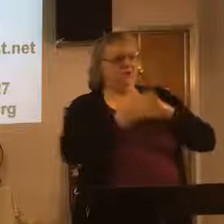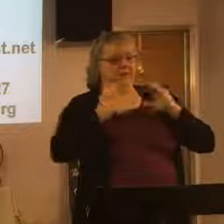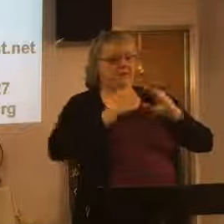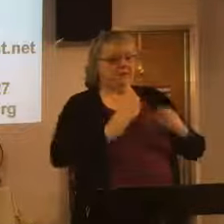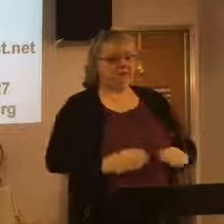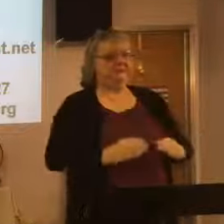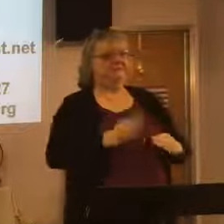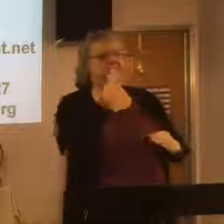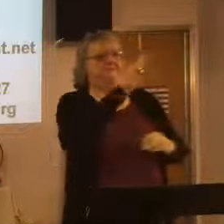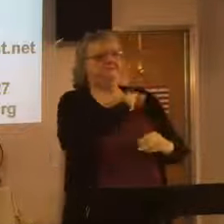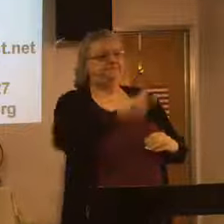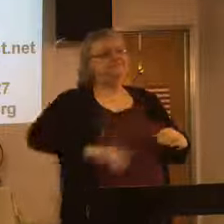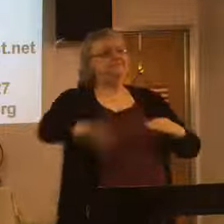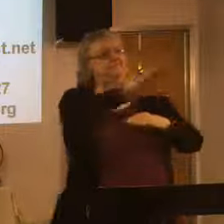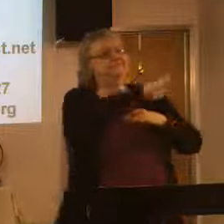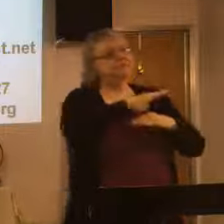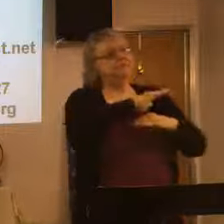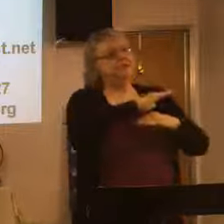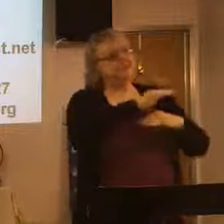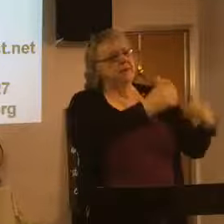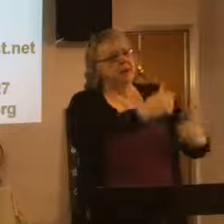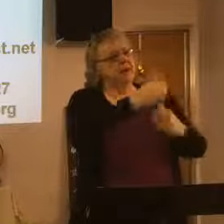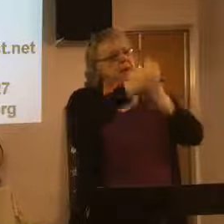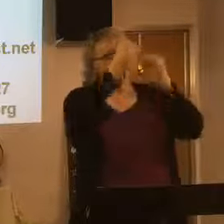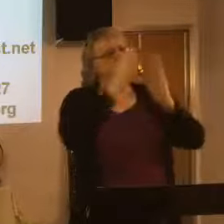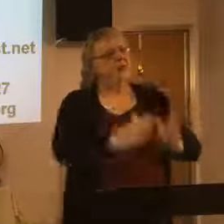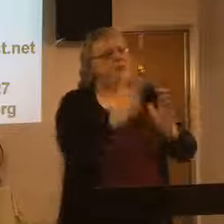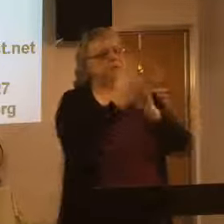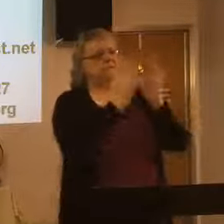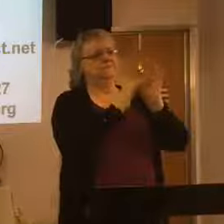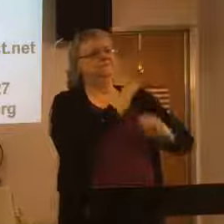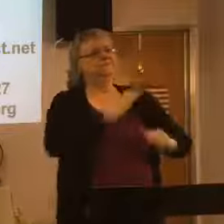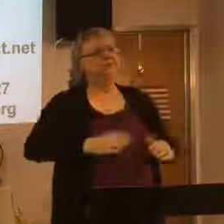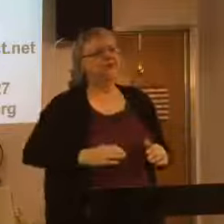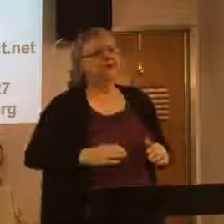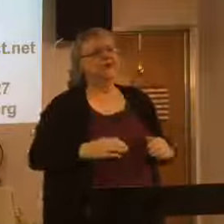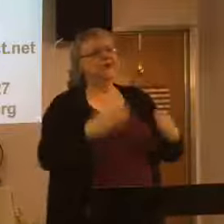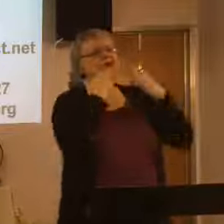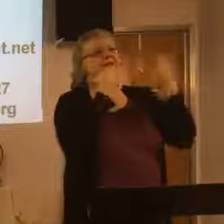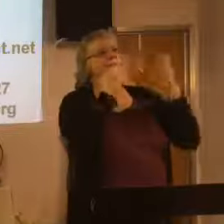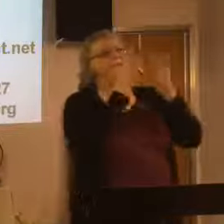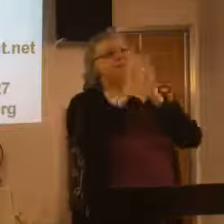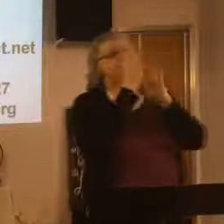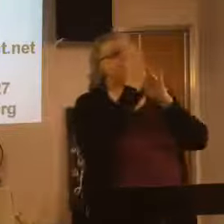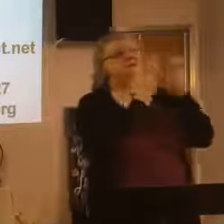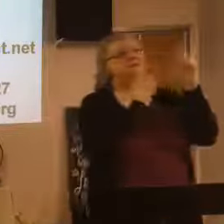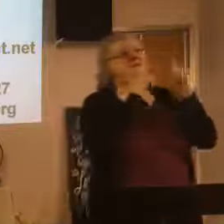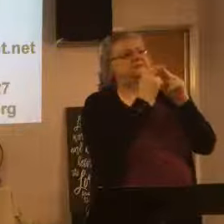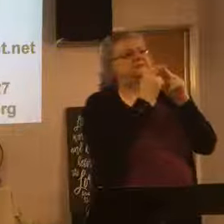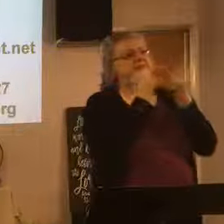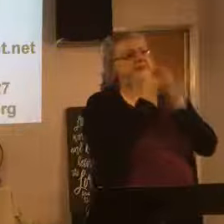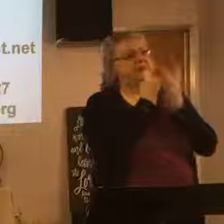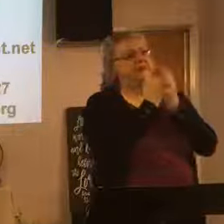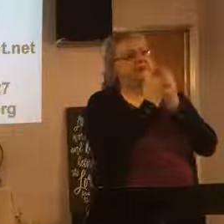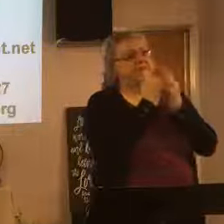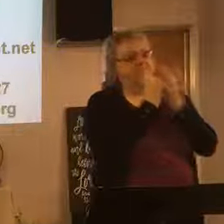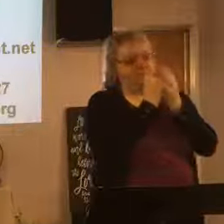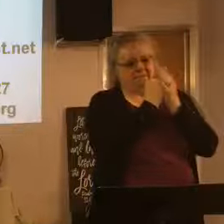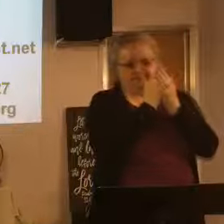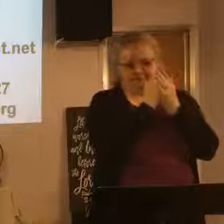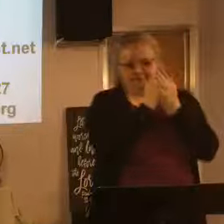the kingdom of God, a follower of Jesus Christ. Thank you, we pray in Jesus' name. Amen